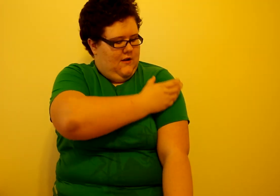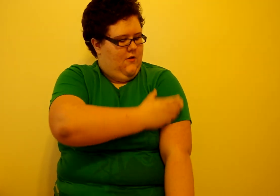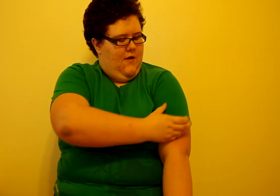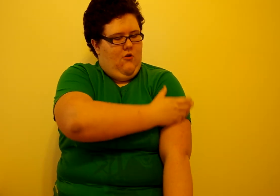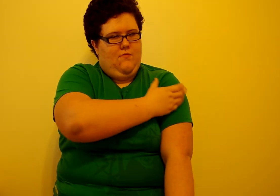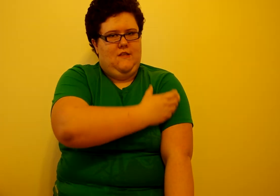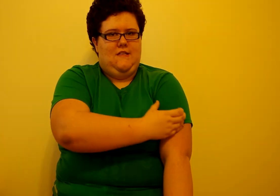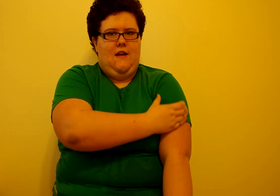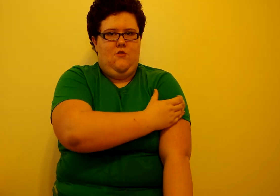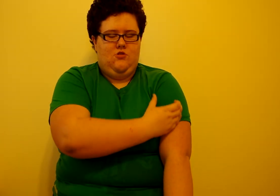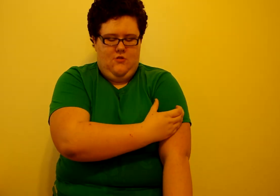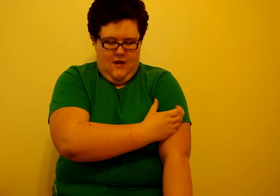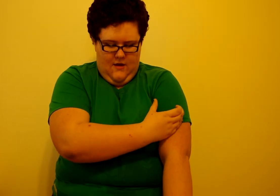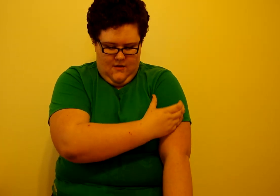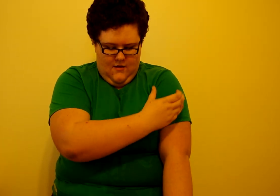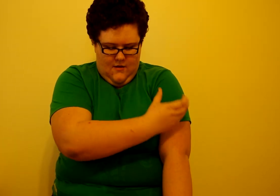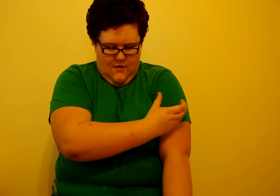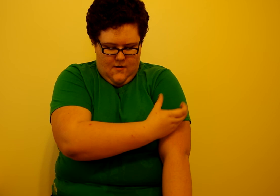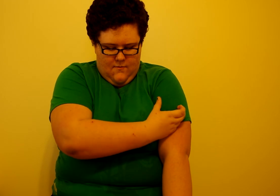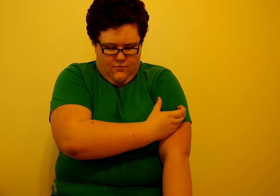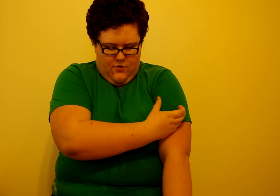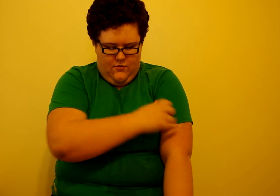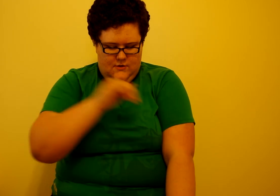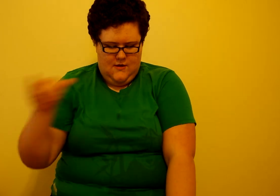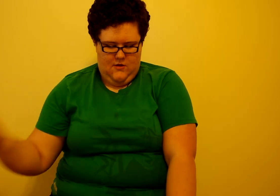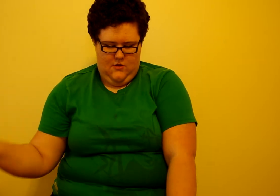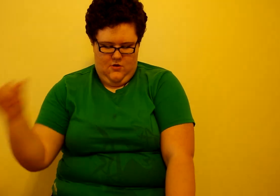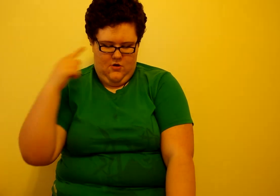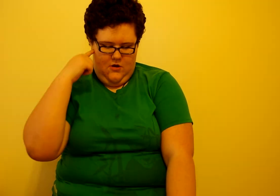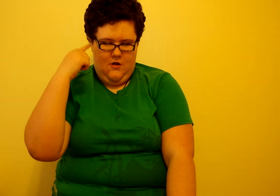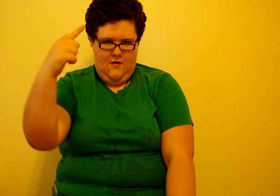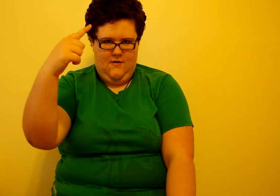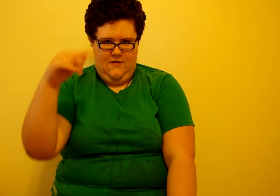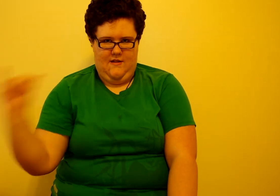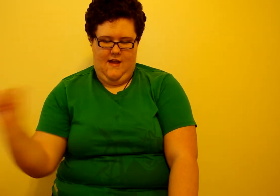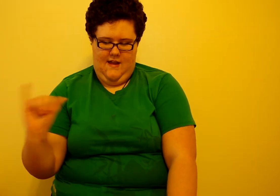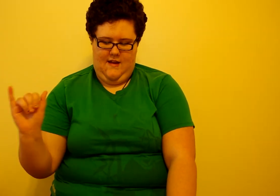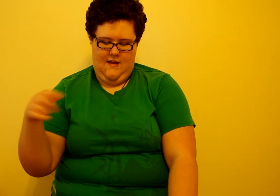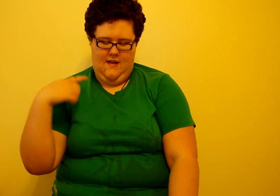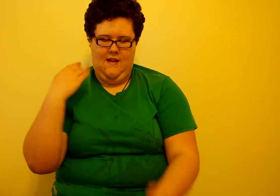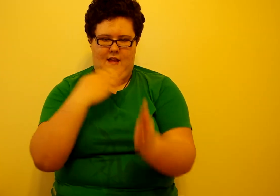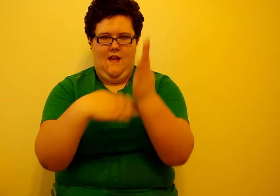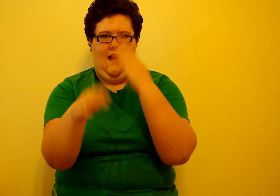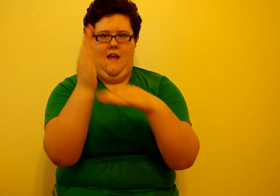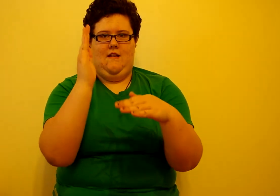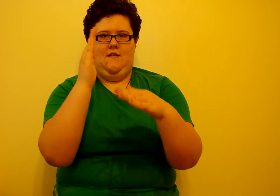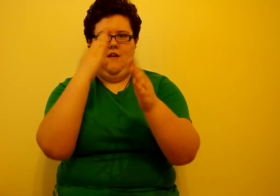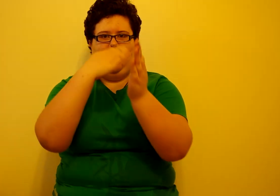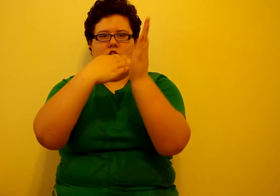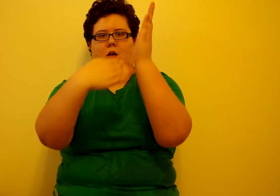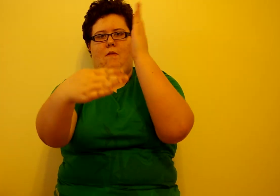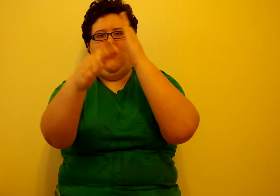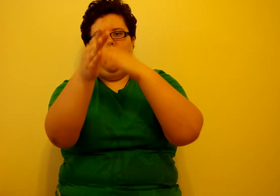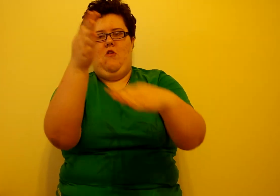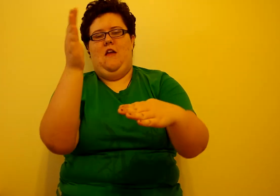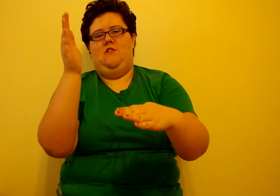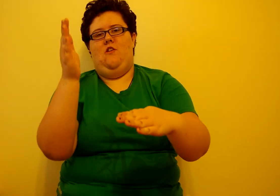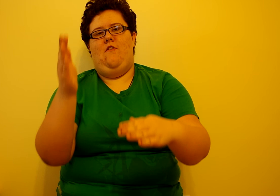on my arm instead. Usually bruise look like hand, like you're chopping your hands